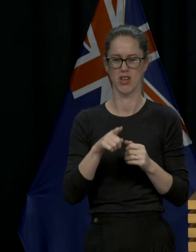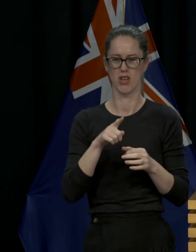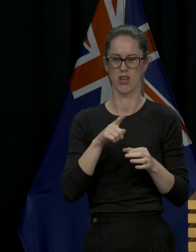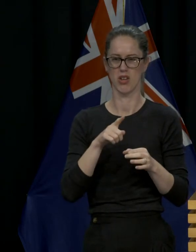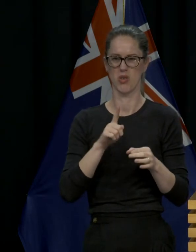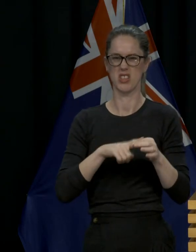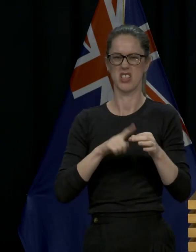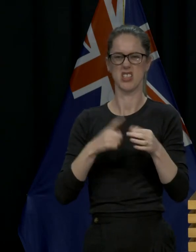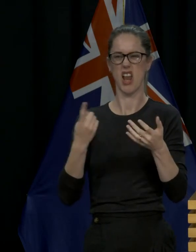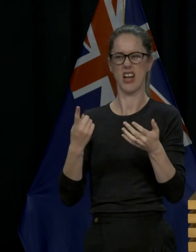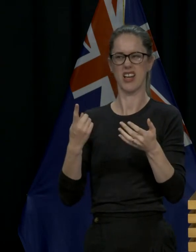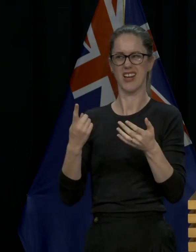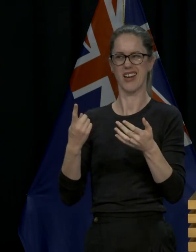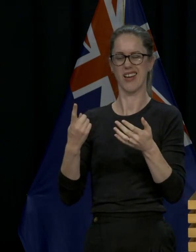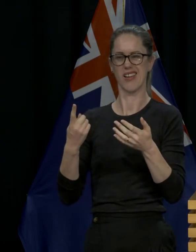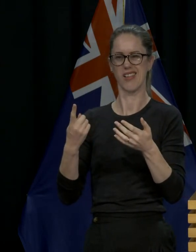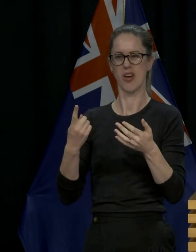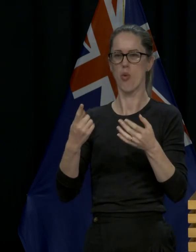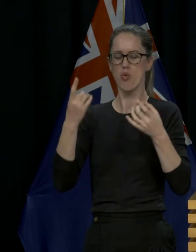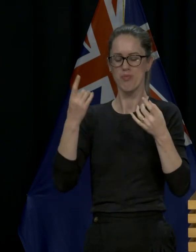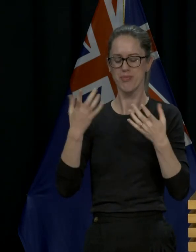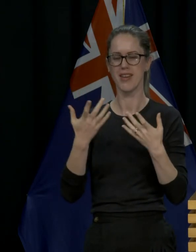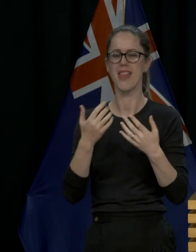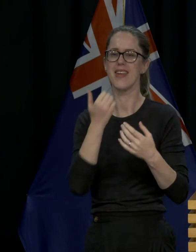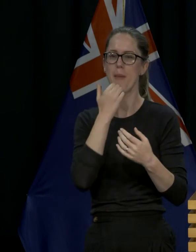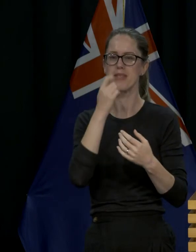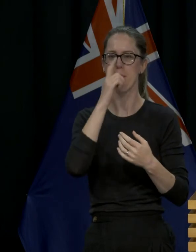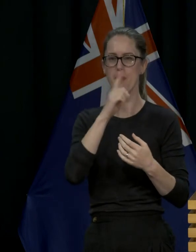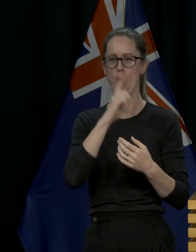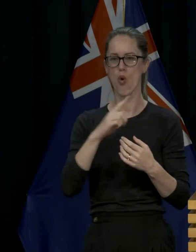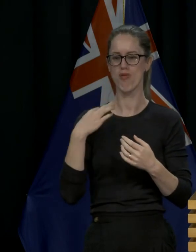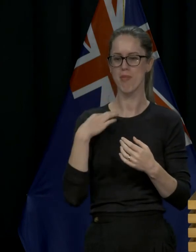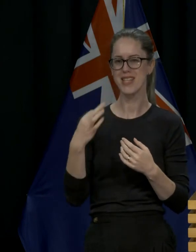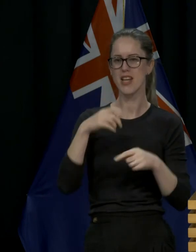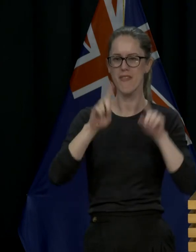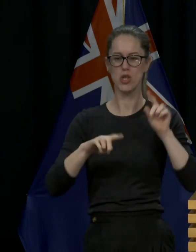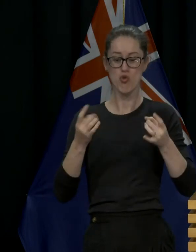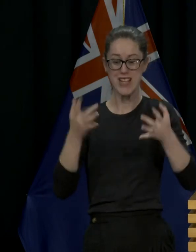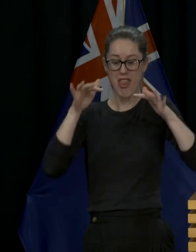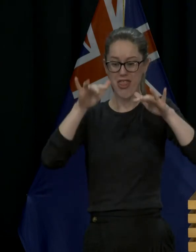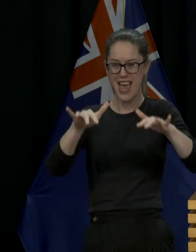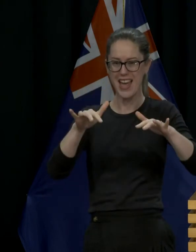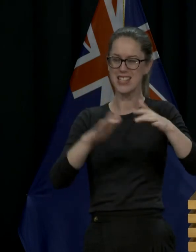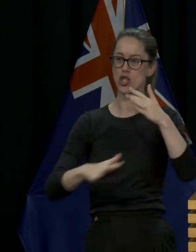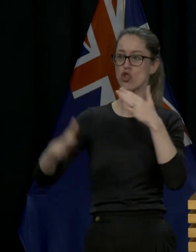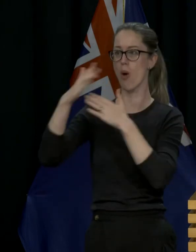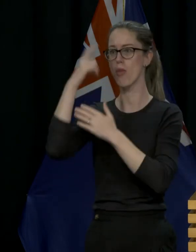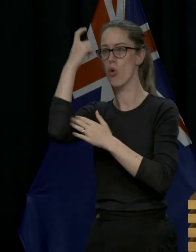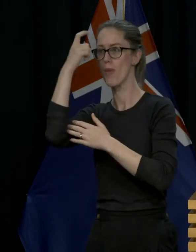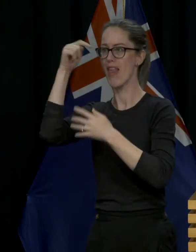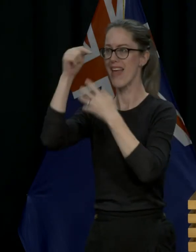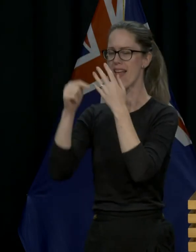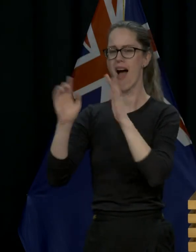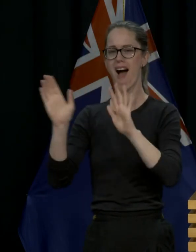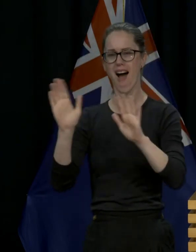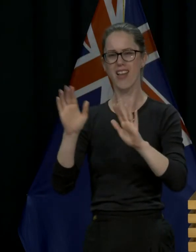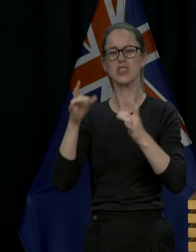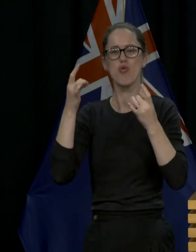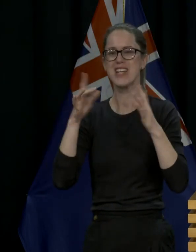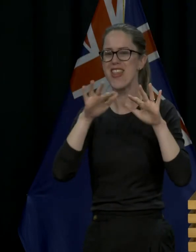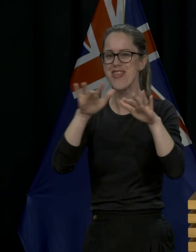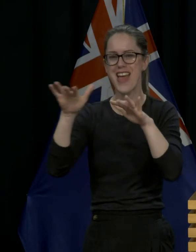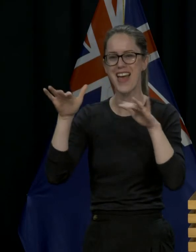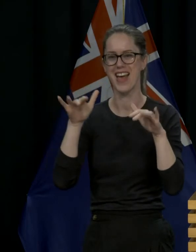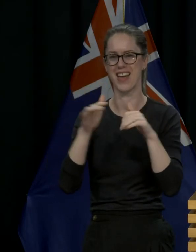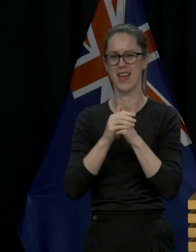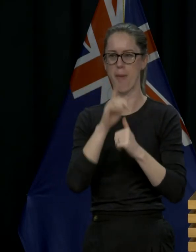become secondary. The representation is there. And that is not the first consideration. That is not how often our members first and